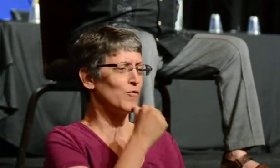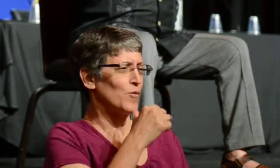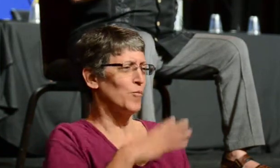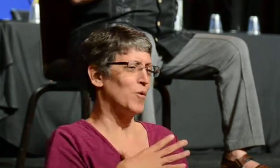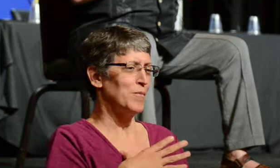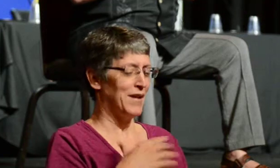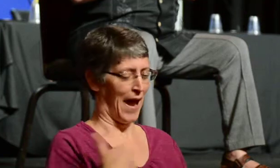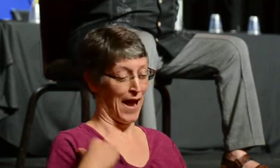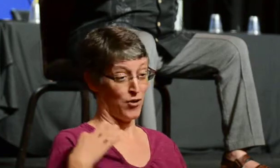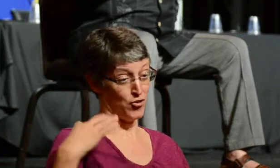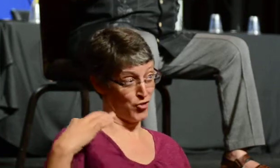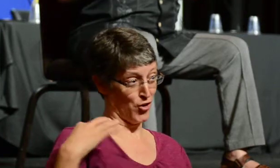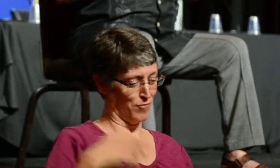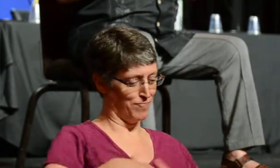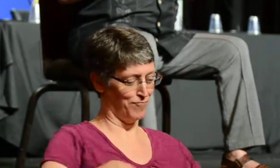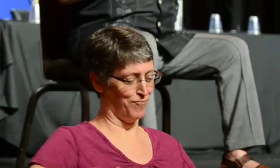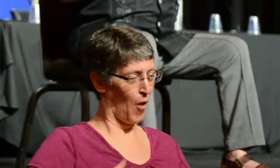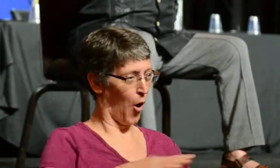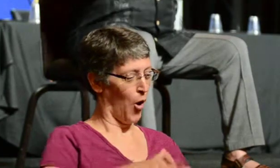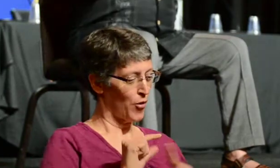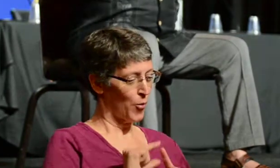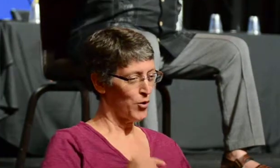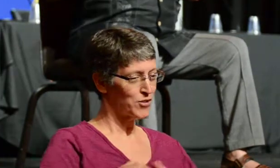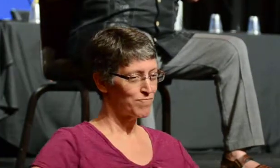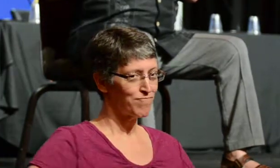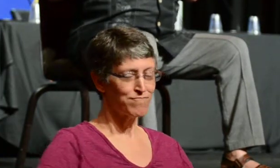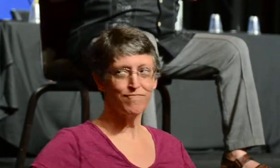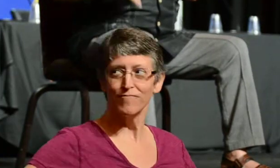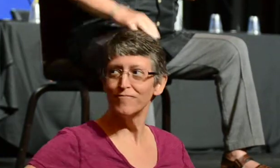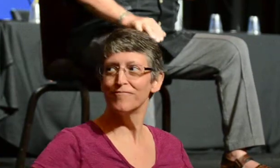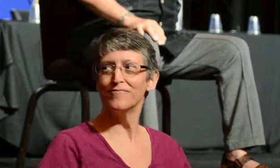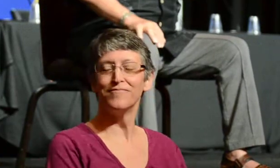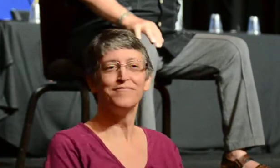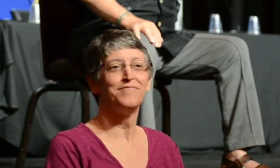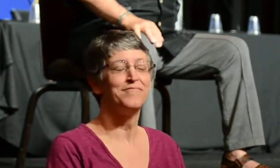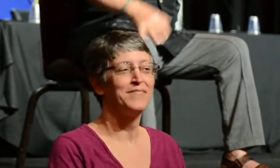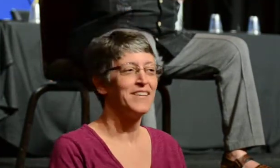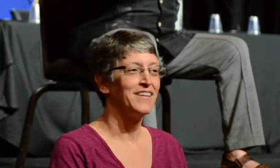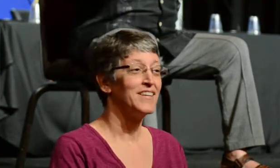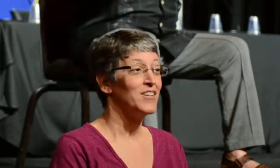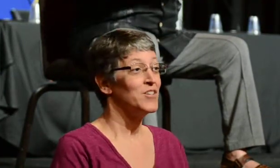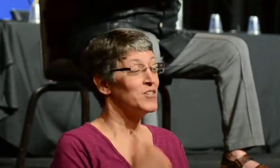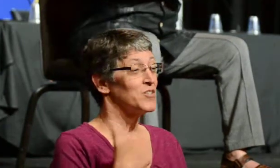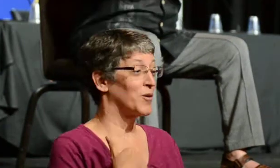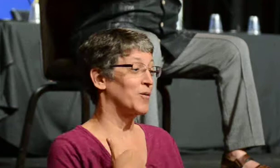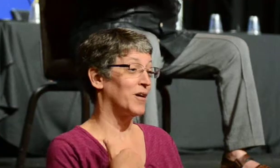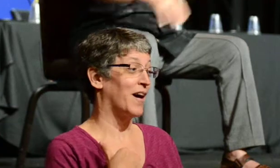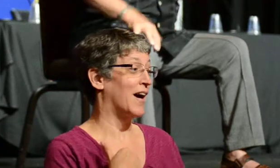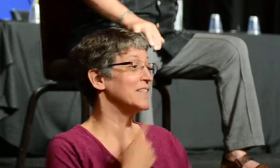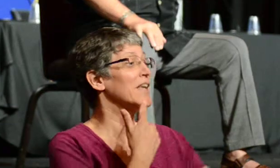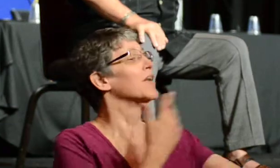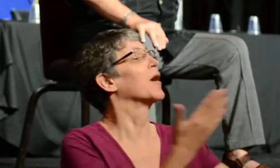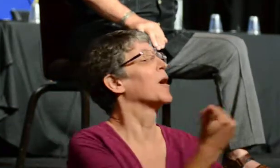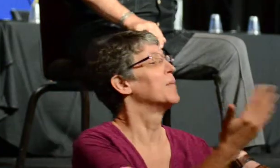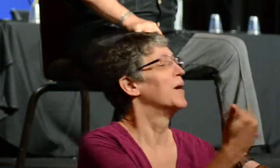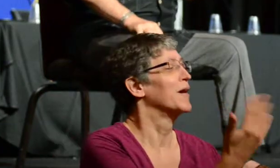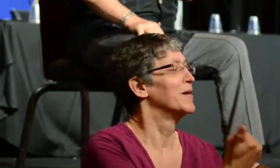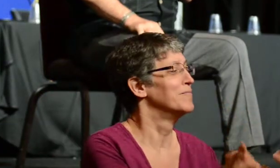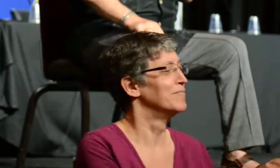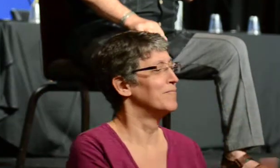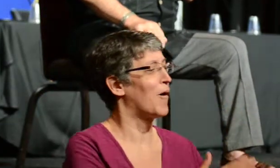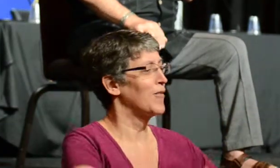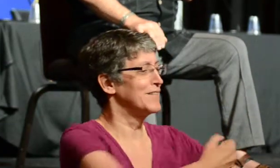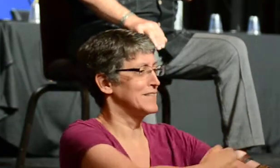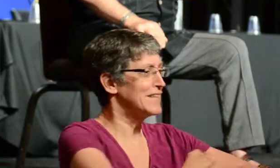lady was wearing a T-shirt with all of it on her front. So I told her to come up,